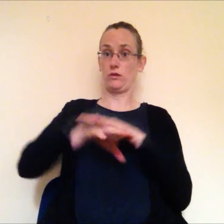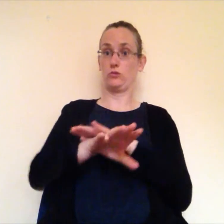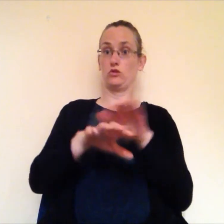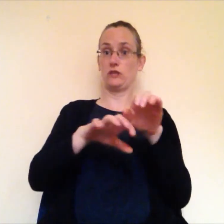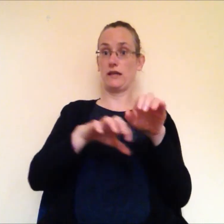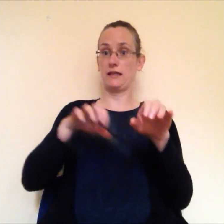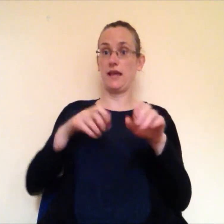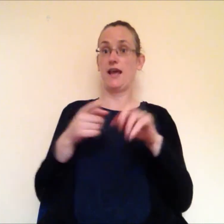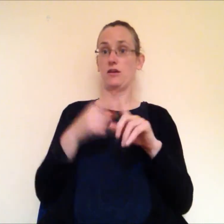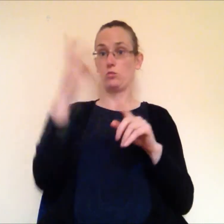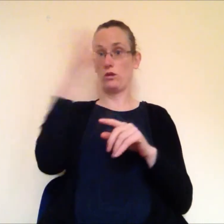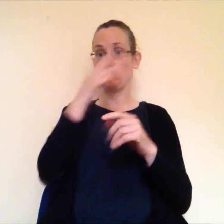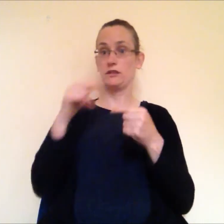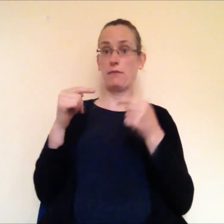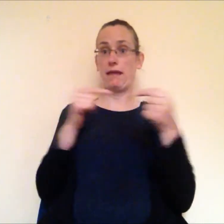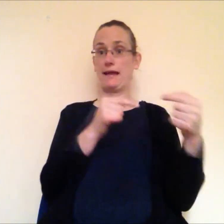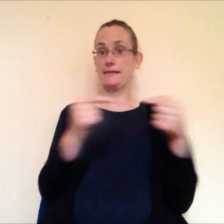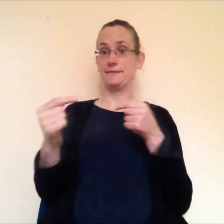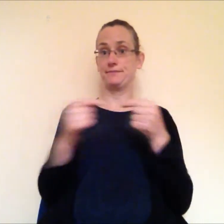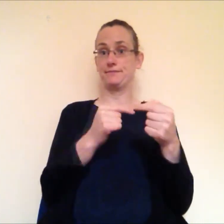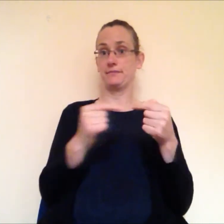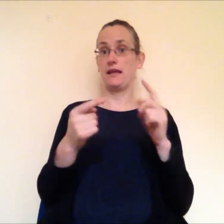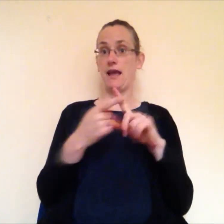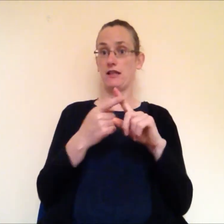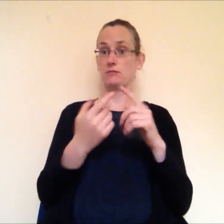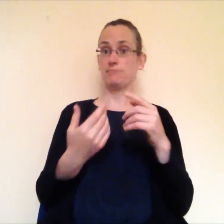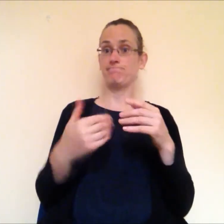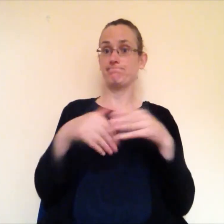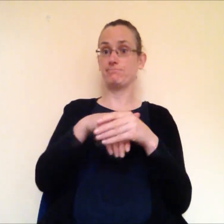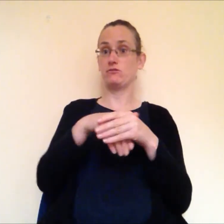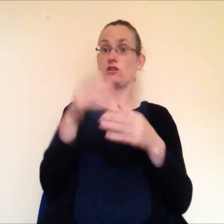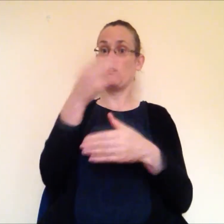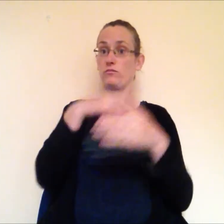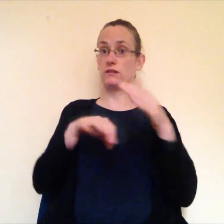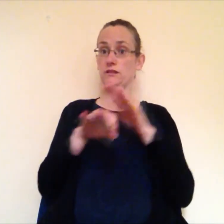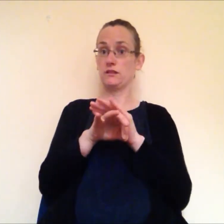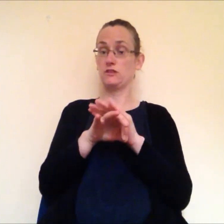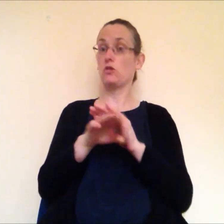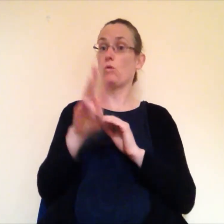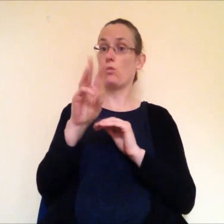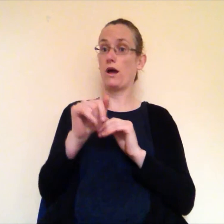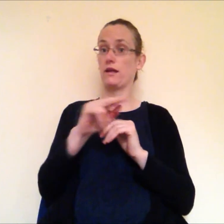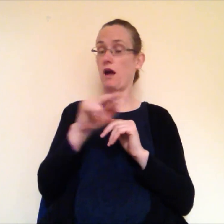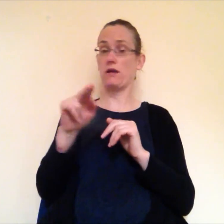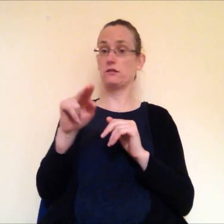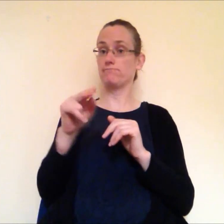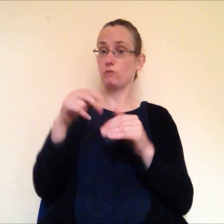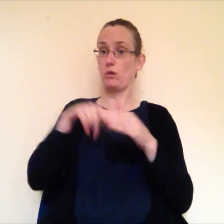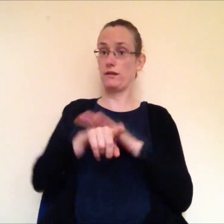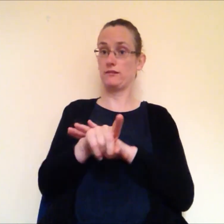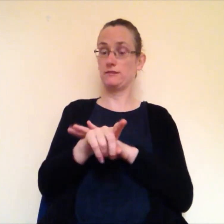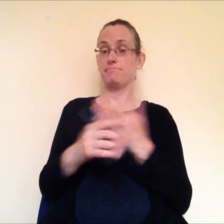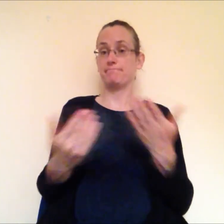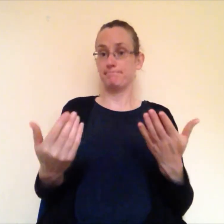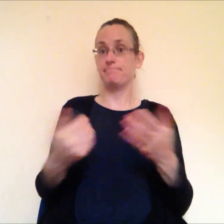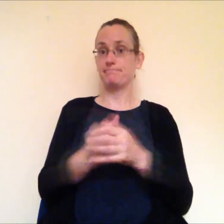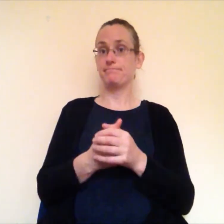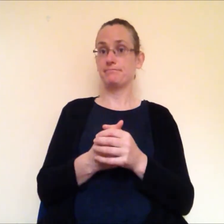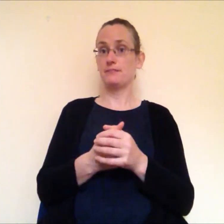debates going on, and to be a part of the government. And so why shouldn't they be? And so that's what we're asking for.